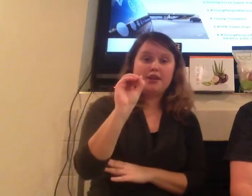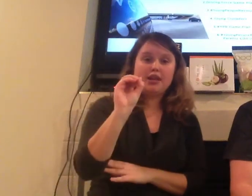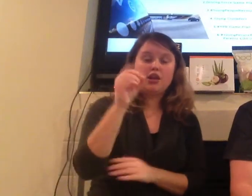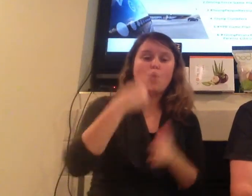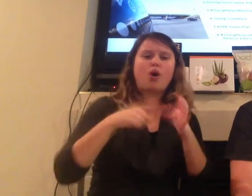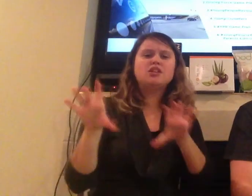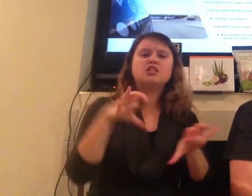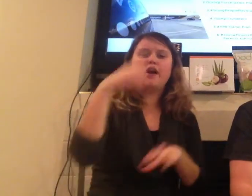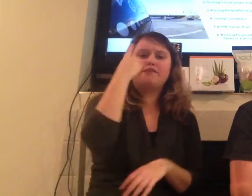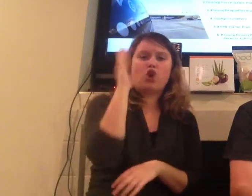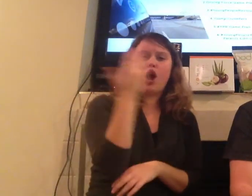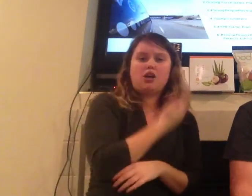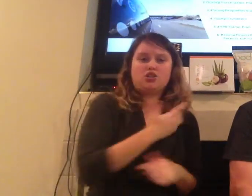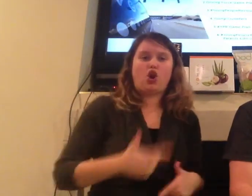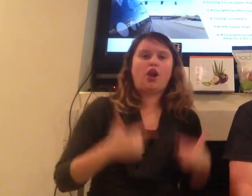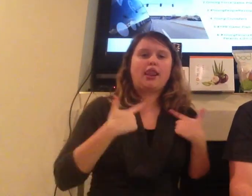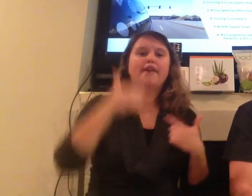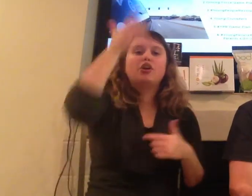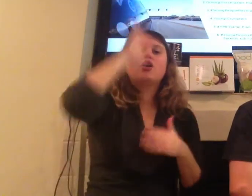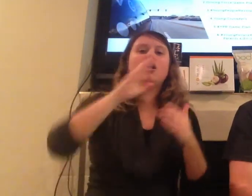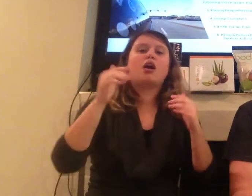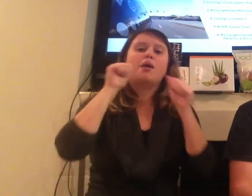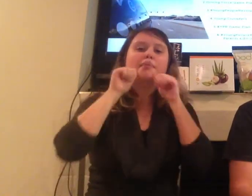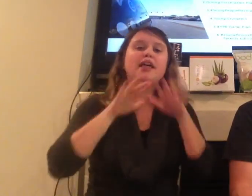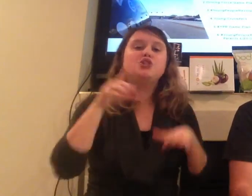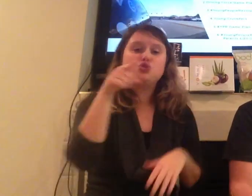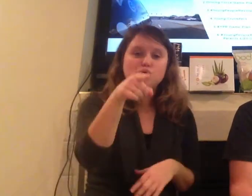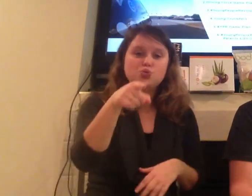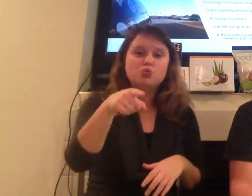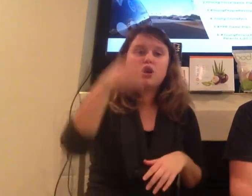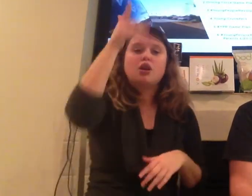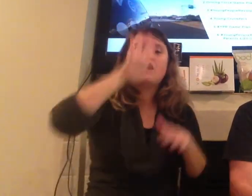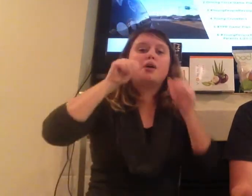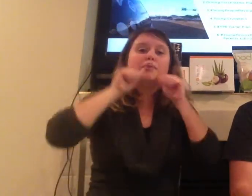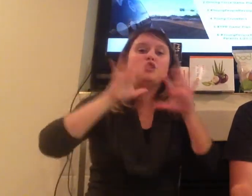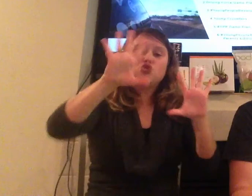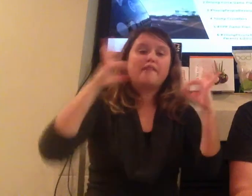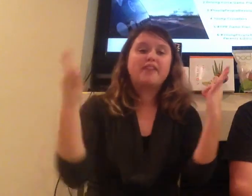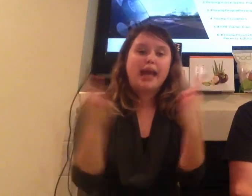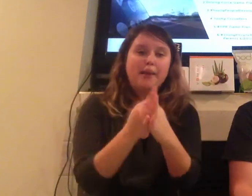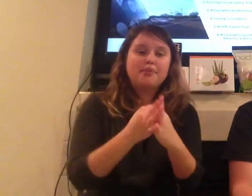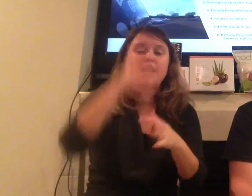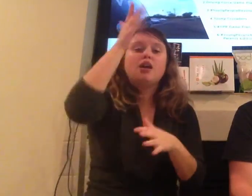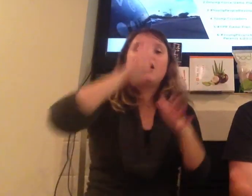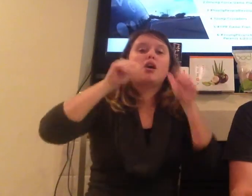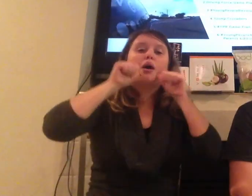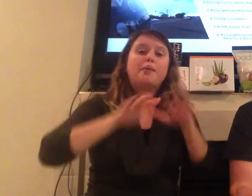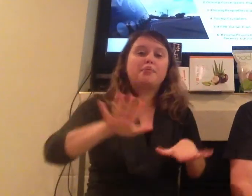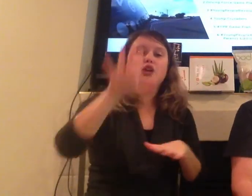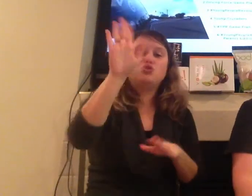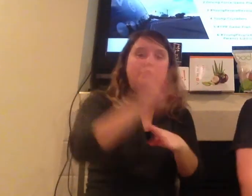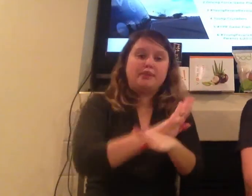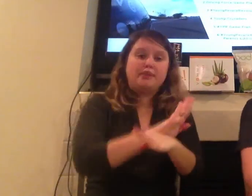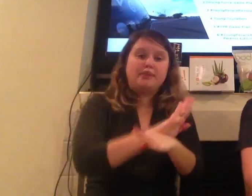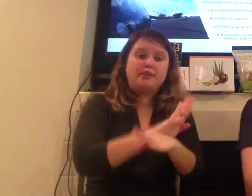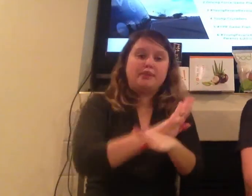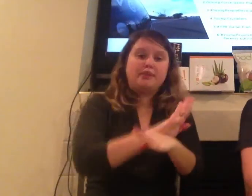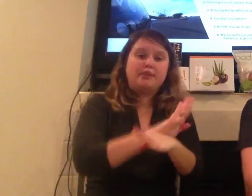lives. Guys, God bless you, God bless your family, and God bless your business. Thanks a lot.